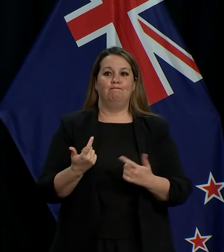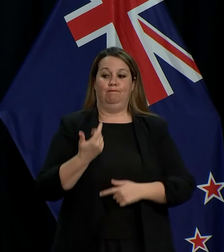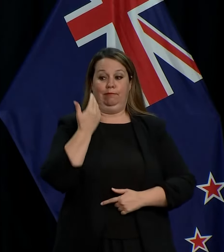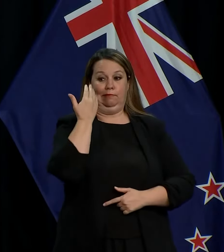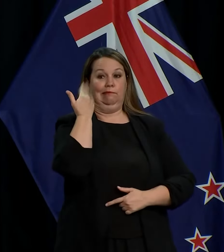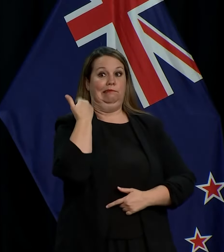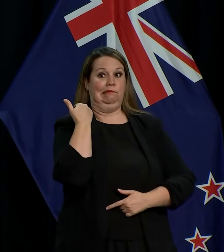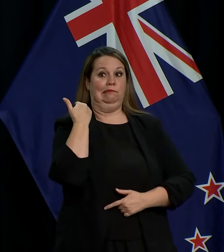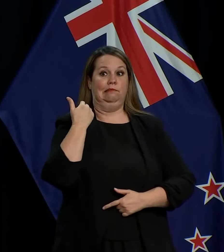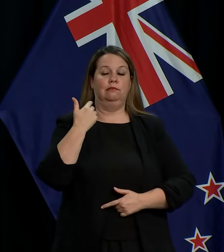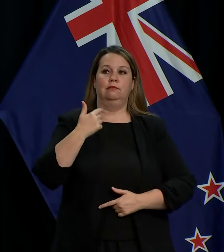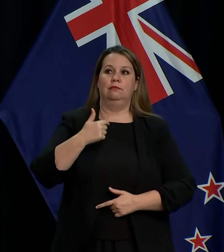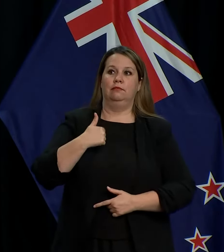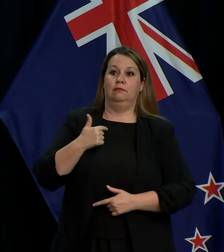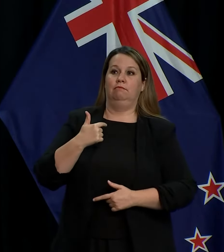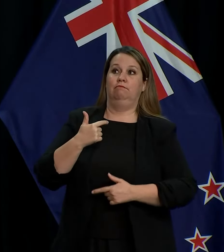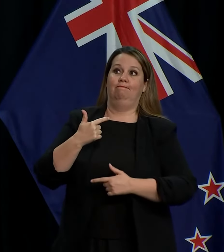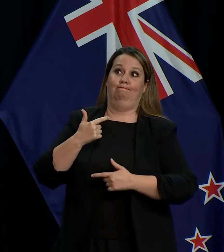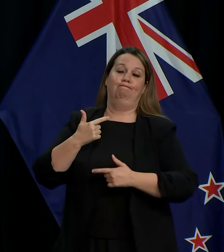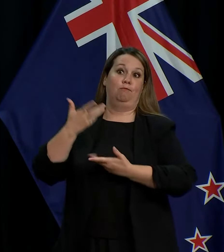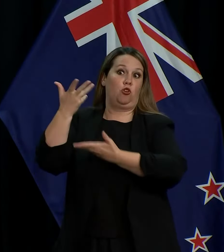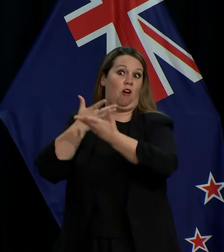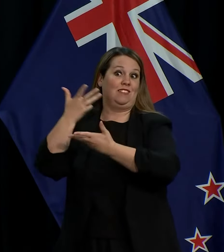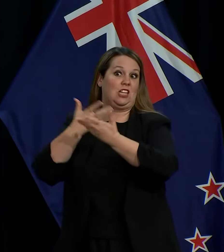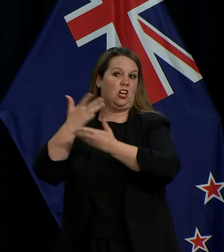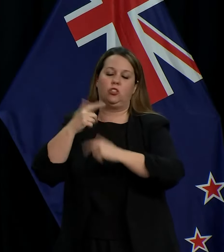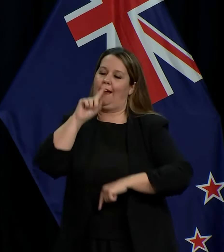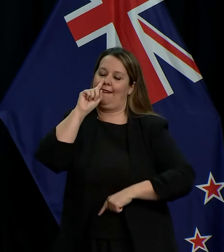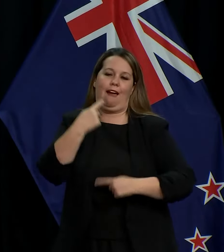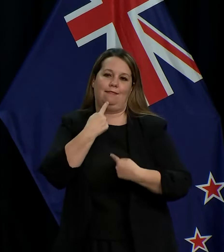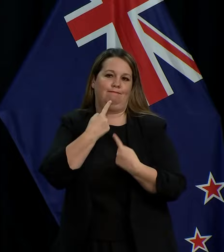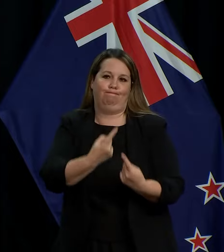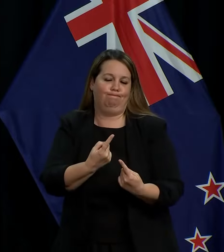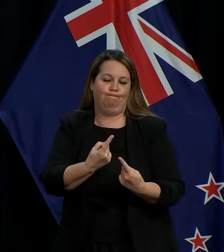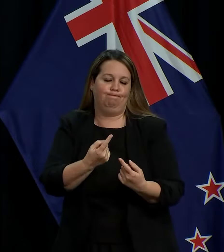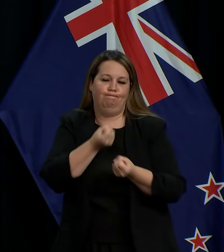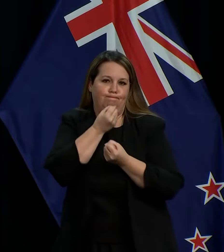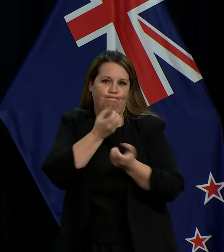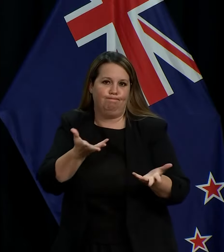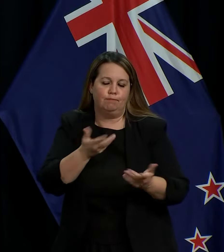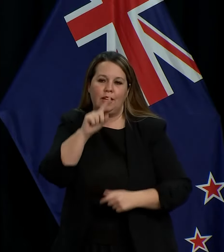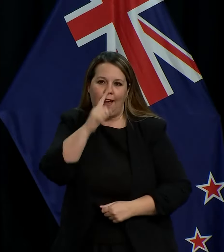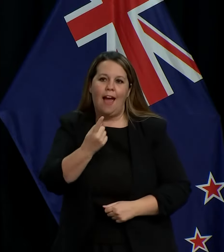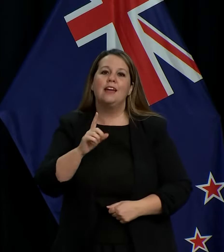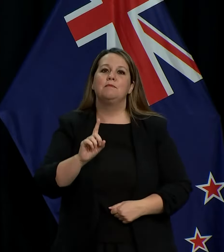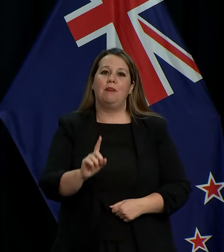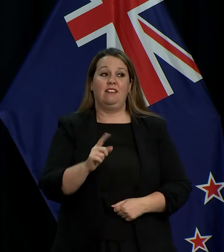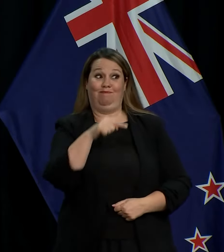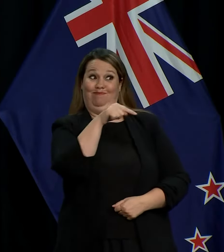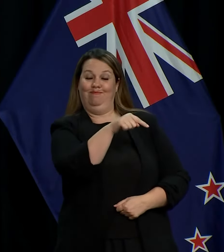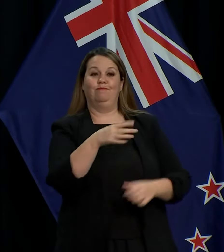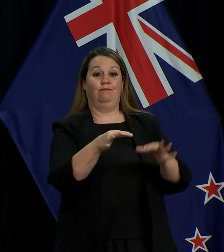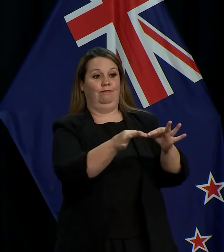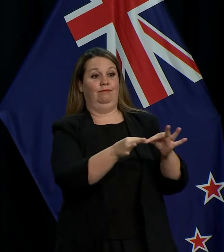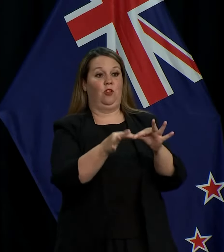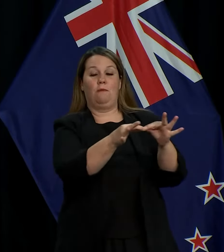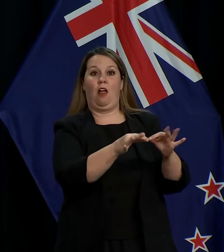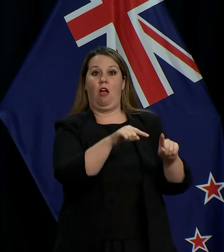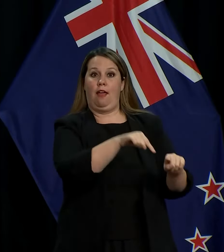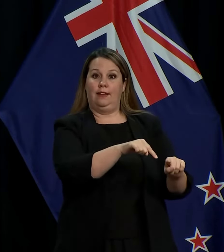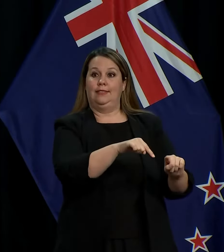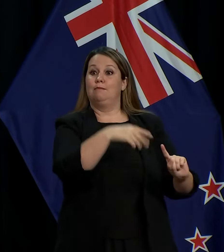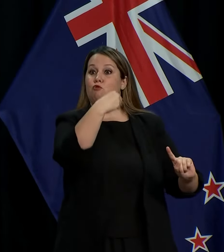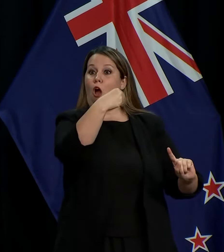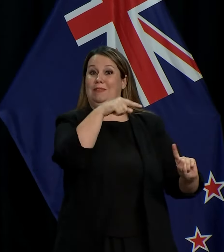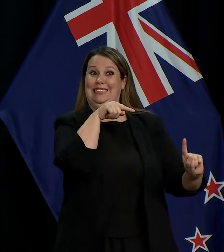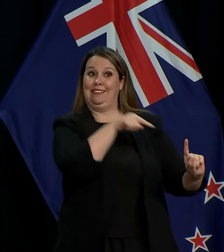recent days. When it comes to my interaction with the Prime Minister of the Solomon Islands, look, I think